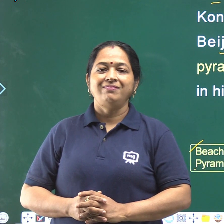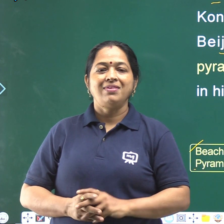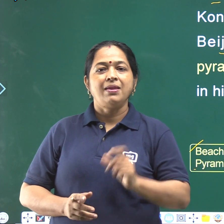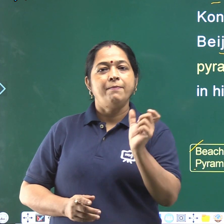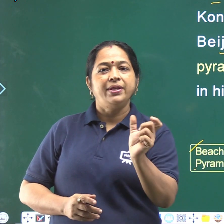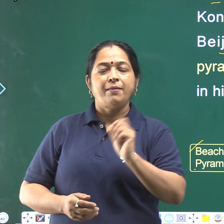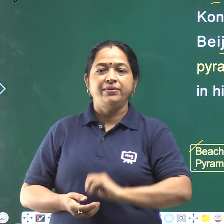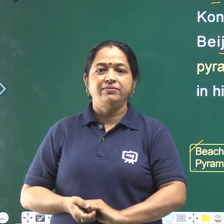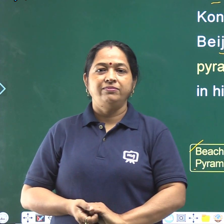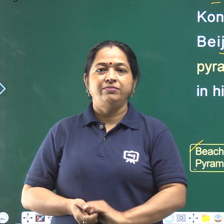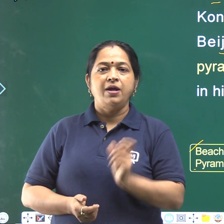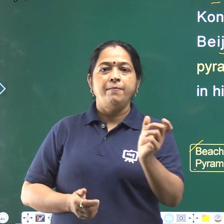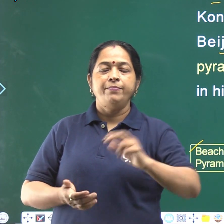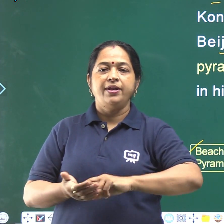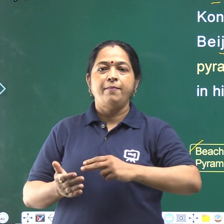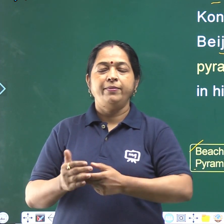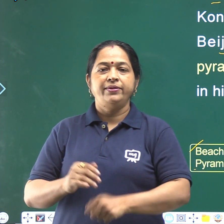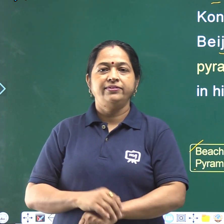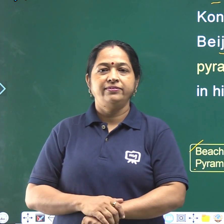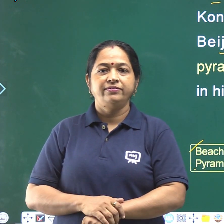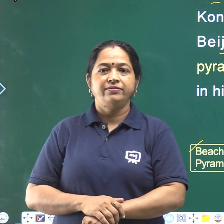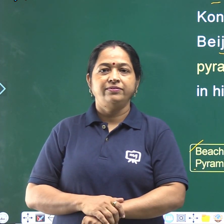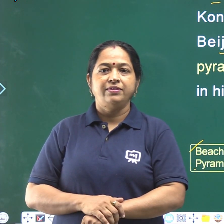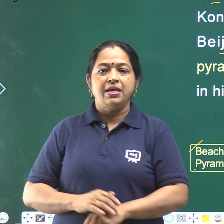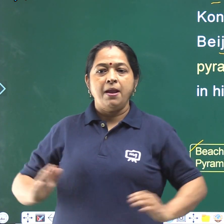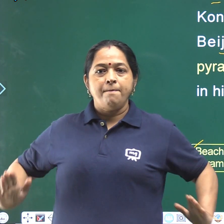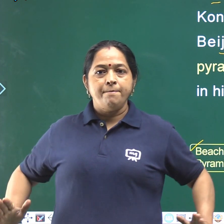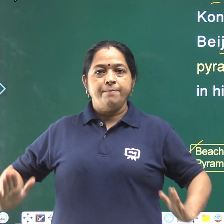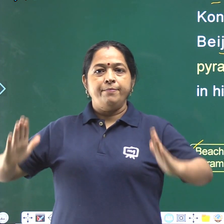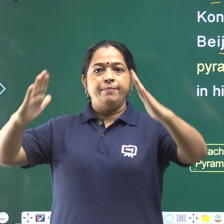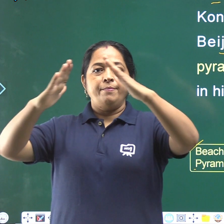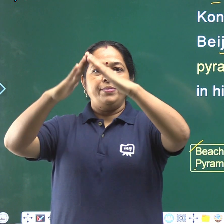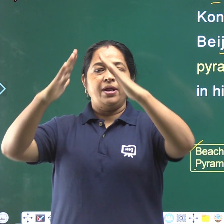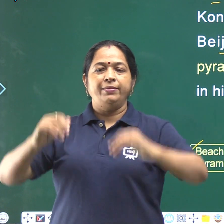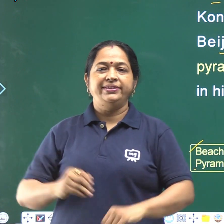Pyramid. Pyramid means pyramid.